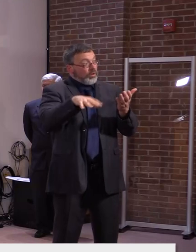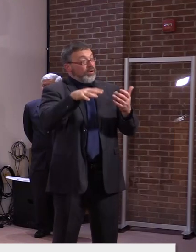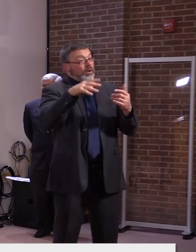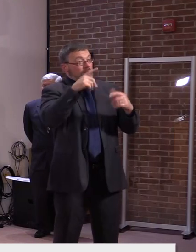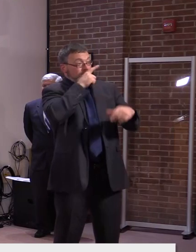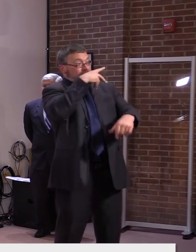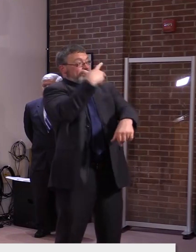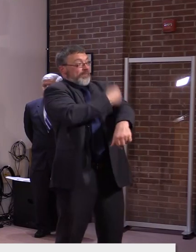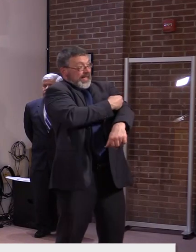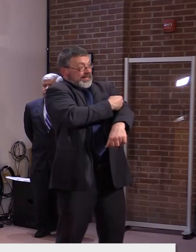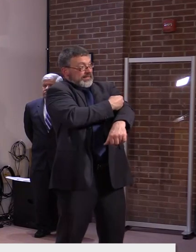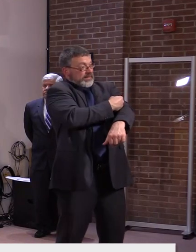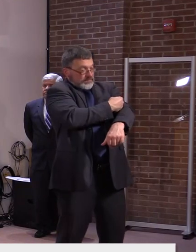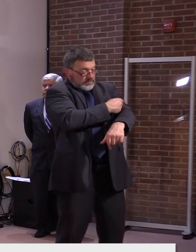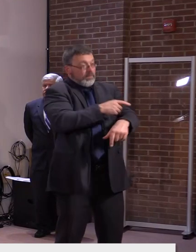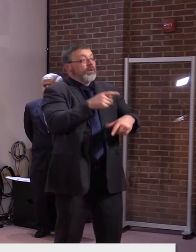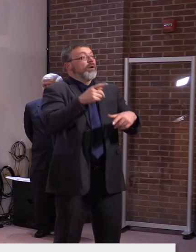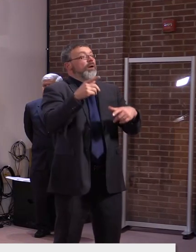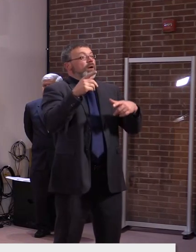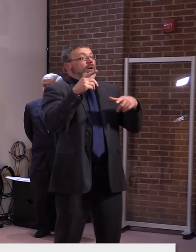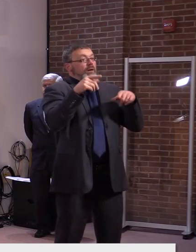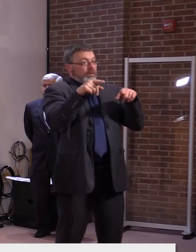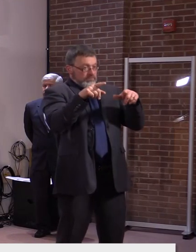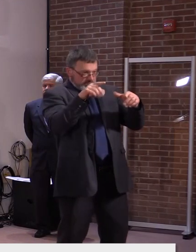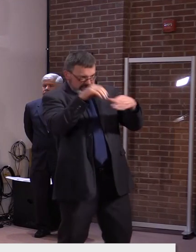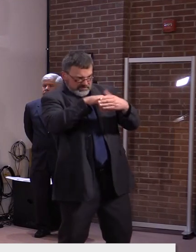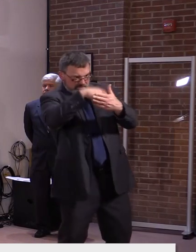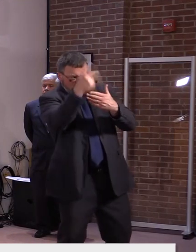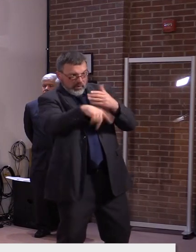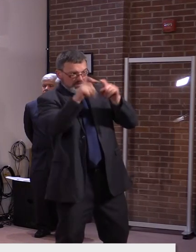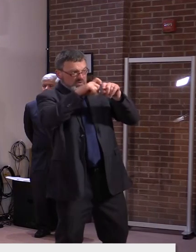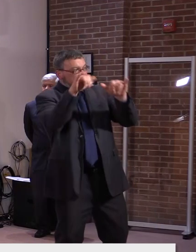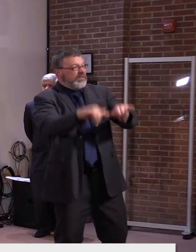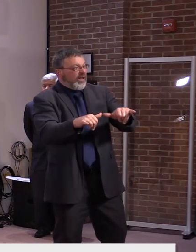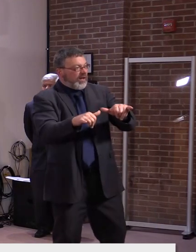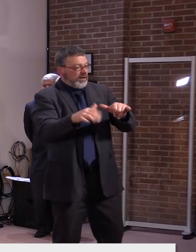stay program, can continue to practice with their team.